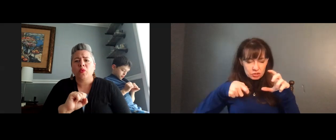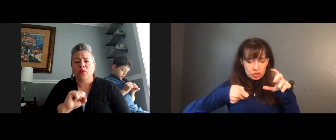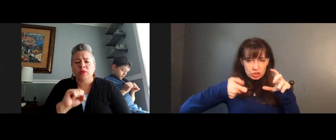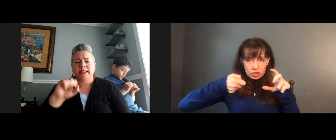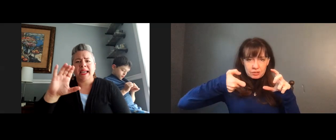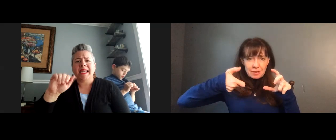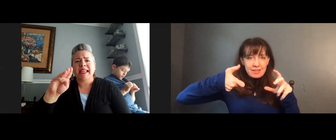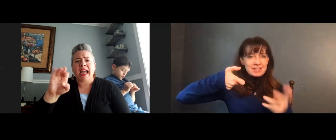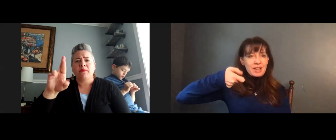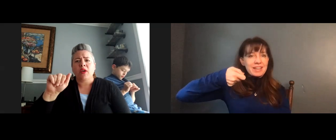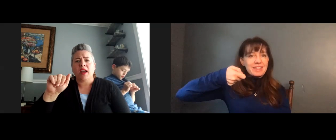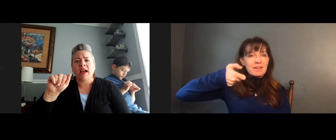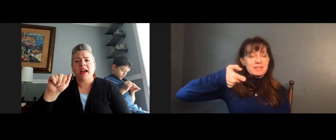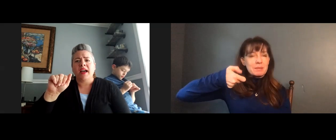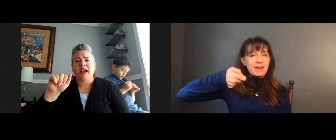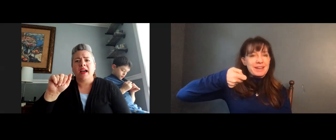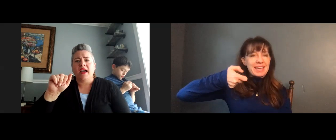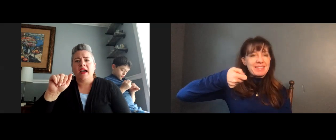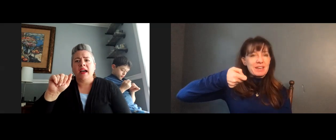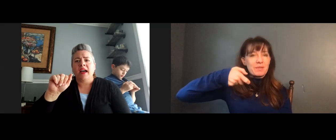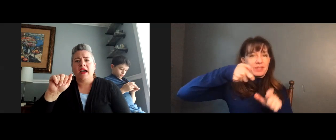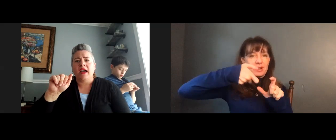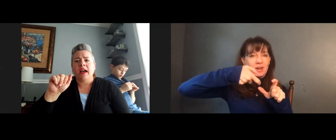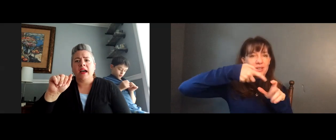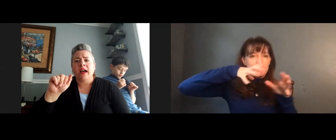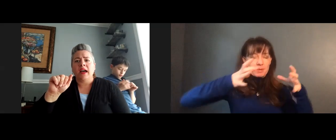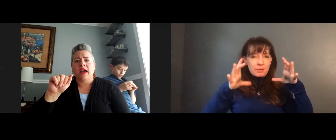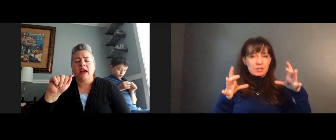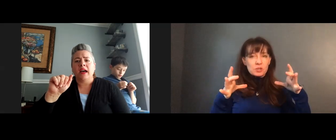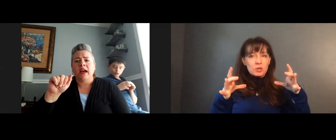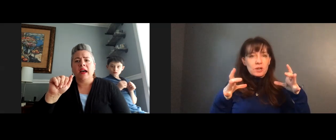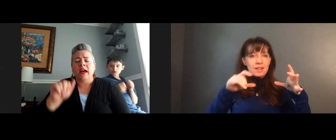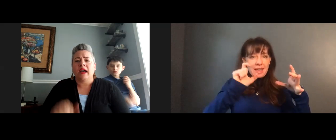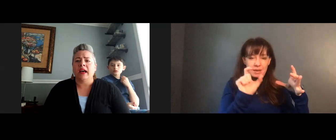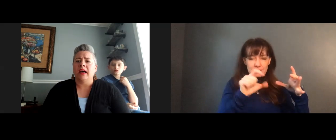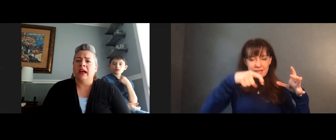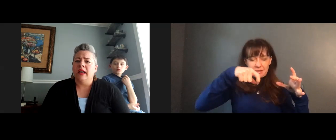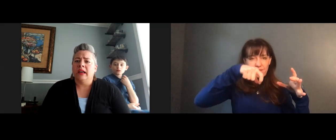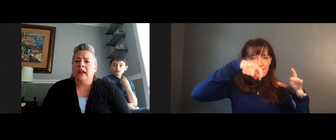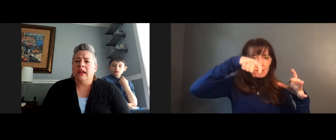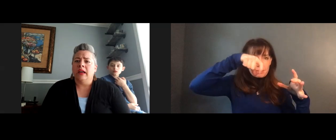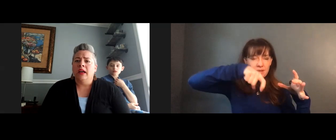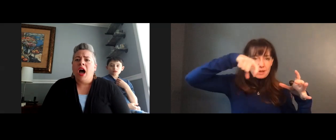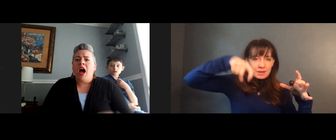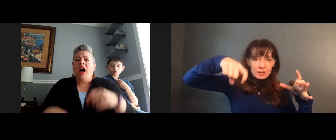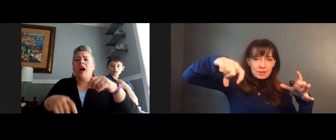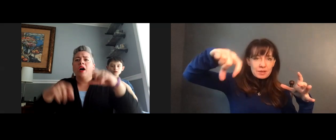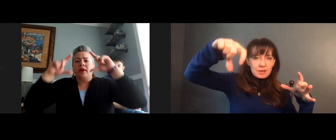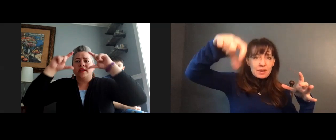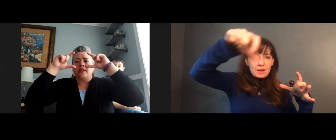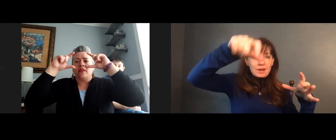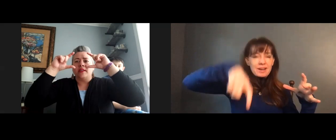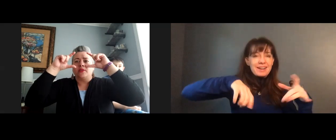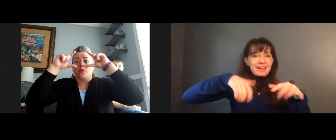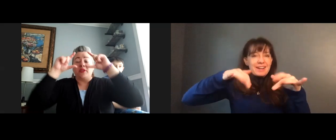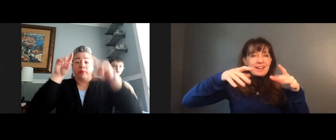that's all i can think of is the button i can't think of what they're called remember they were in a circle and it was like the film oh